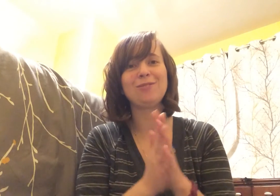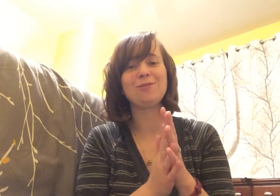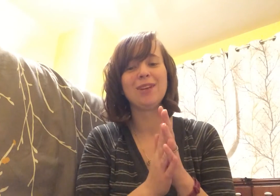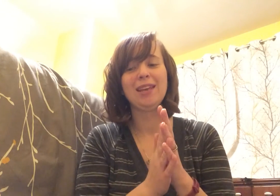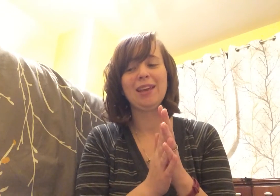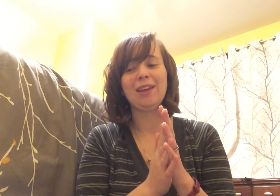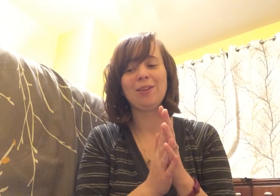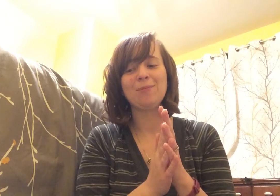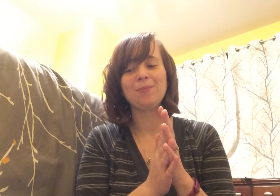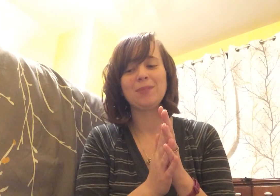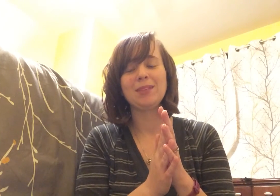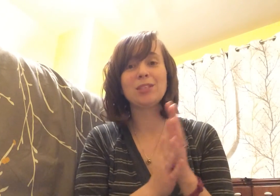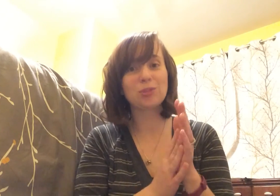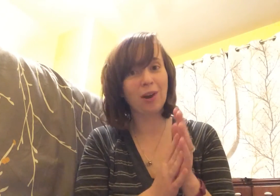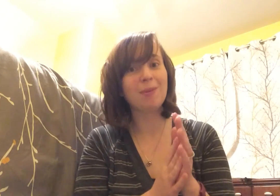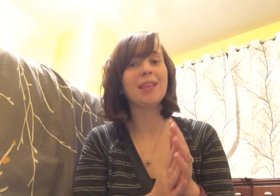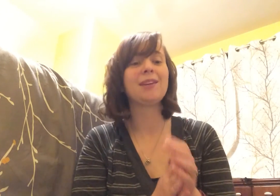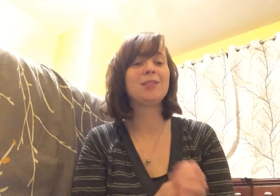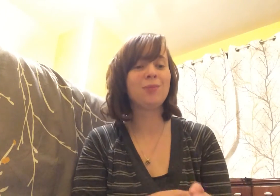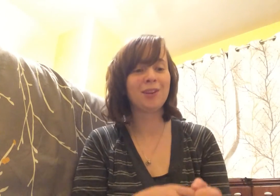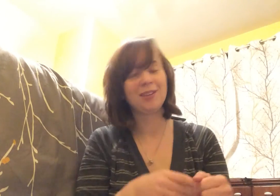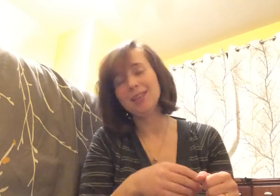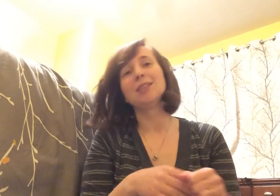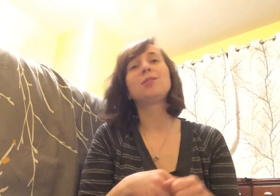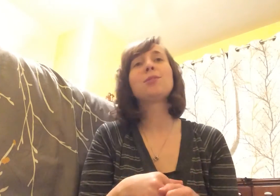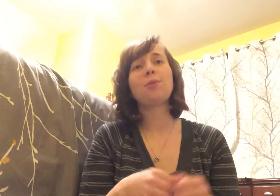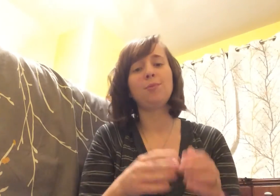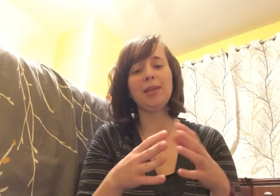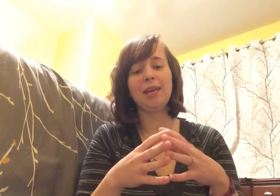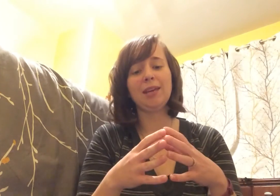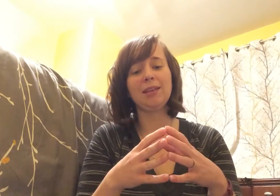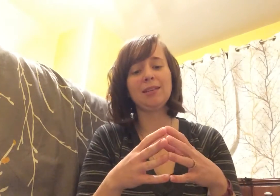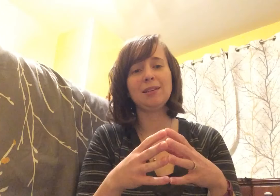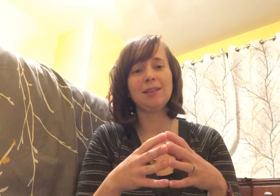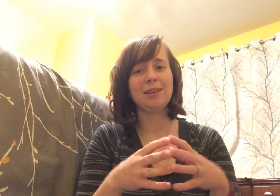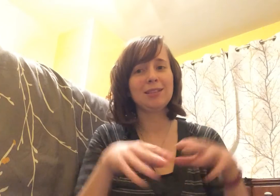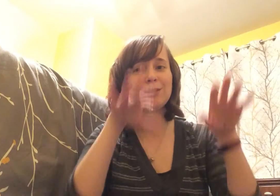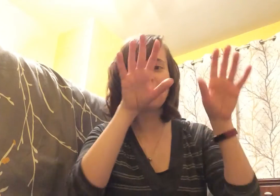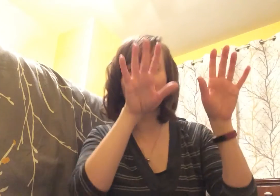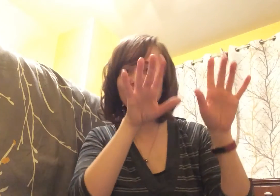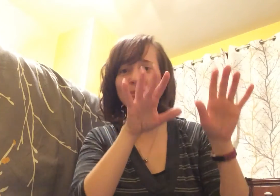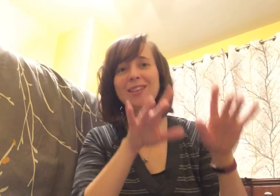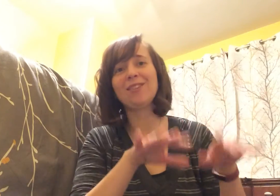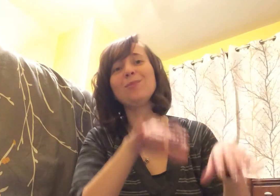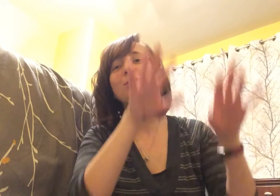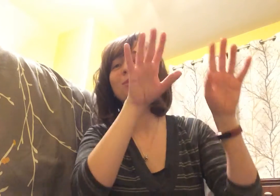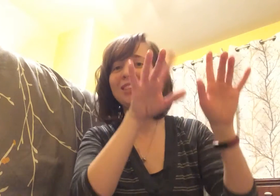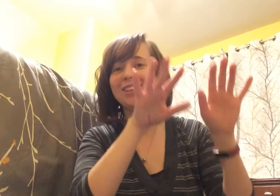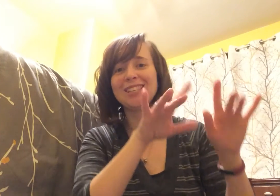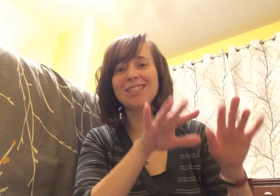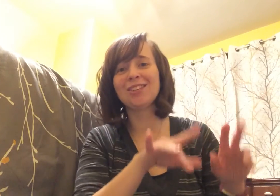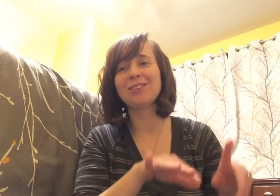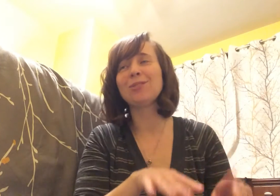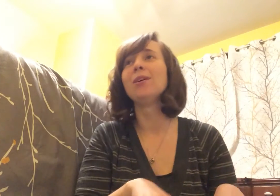to describing that as well. So we had snow comes down. It was really nice and gentle.